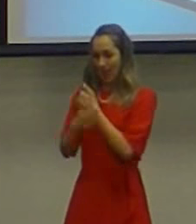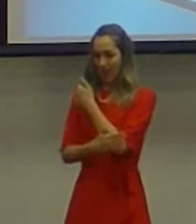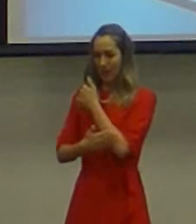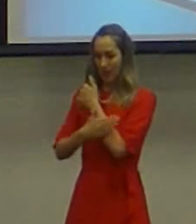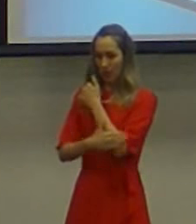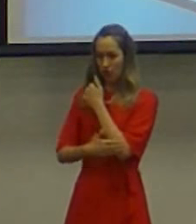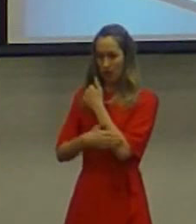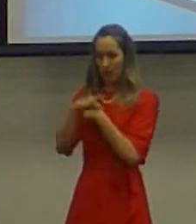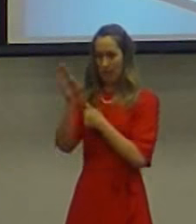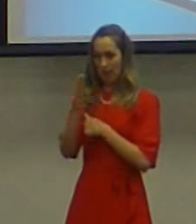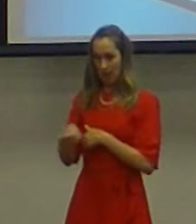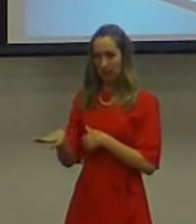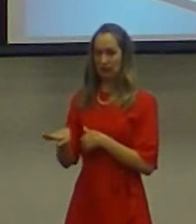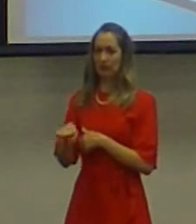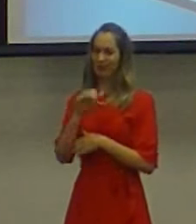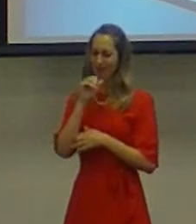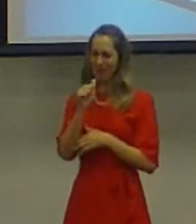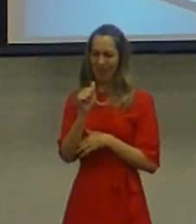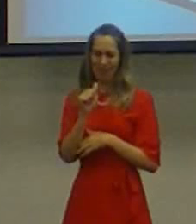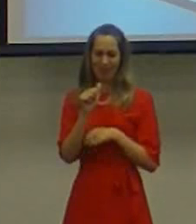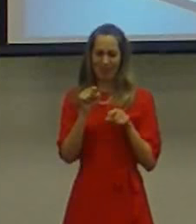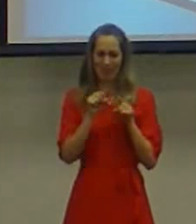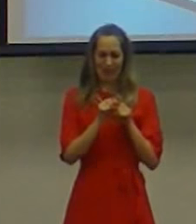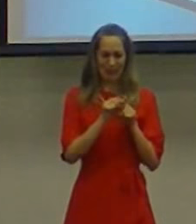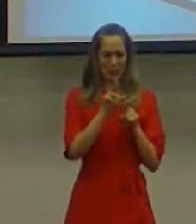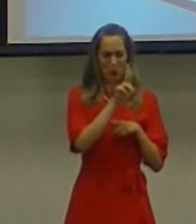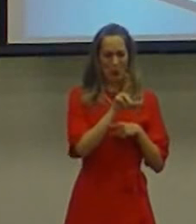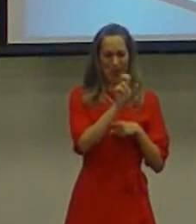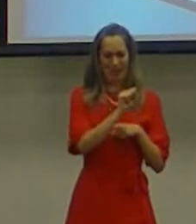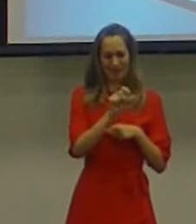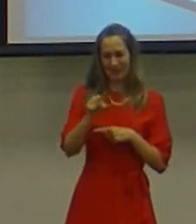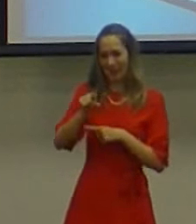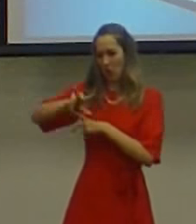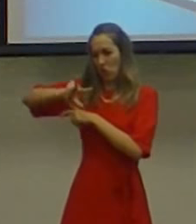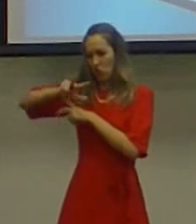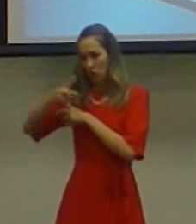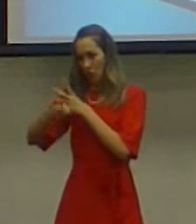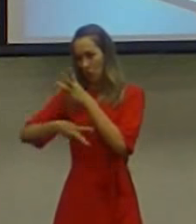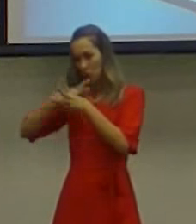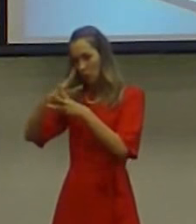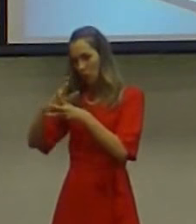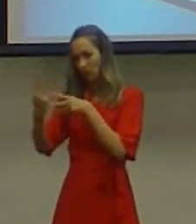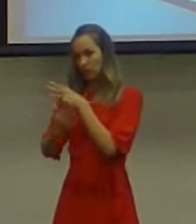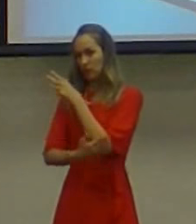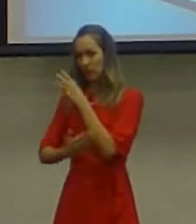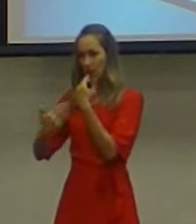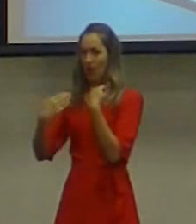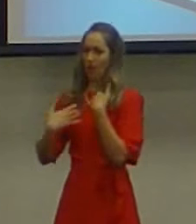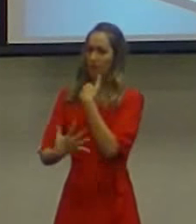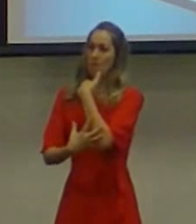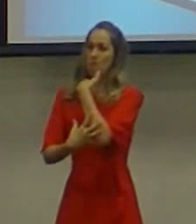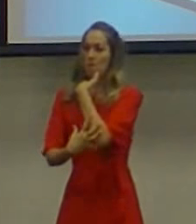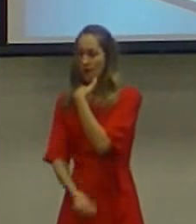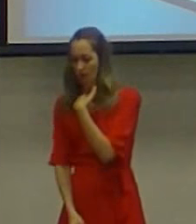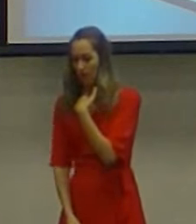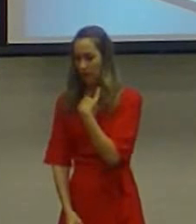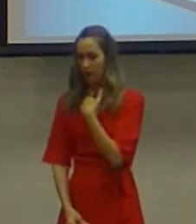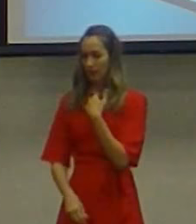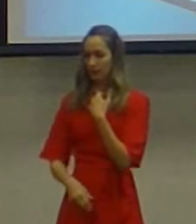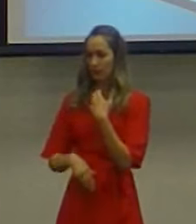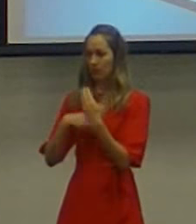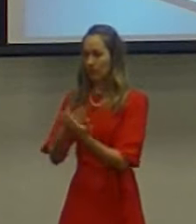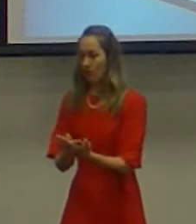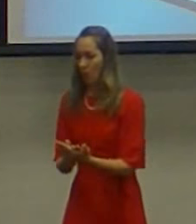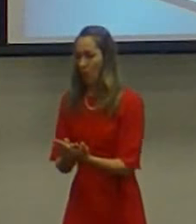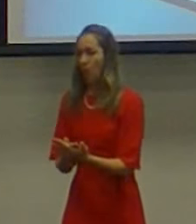Obviously, it's not the United States. It's a third world country. There's a lot of poverty. You realize that the moment you hit the ground. One